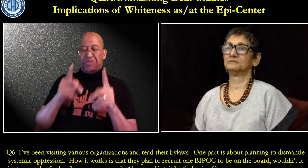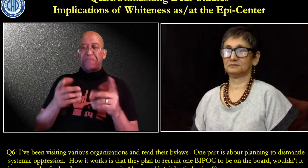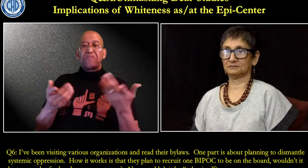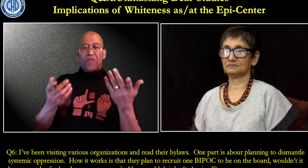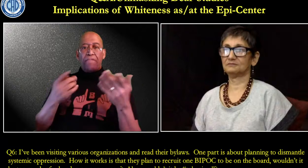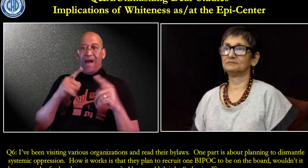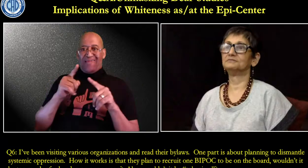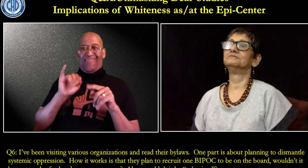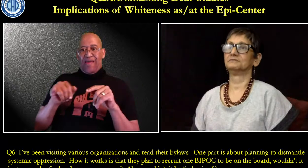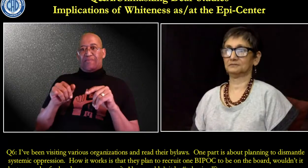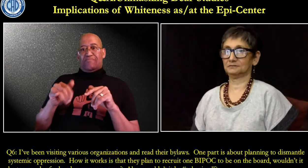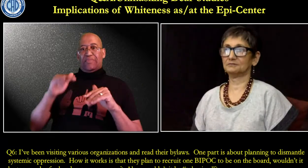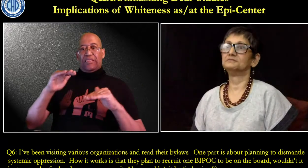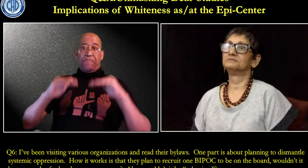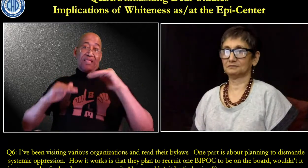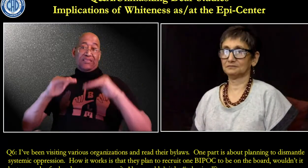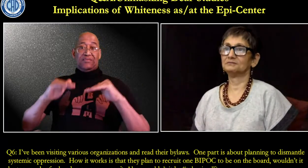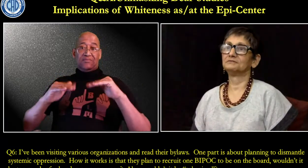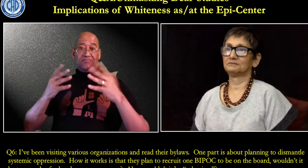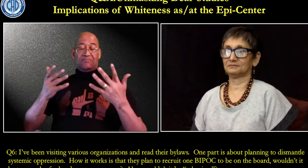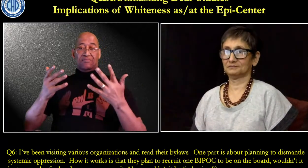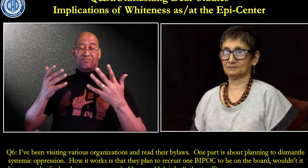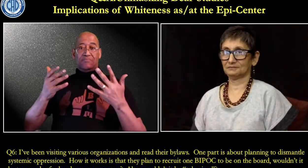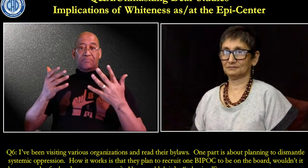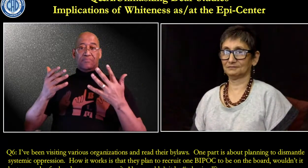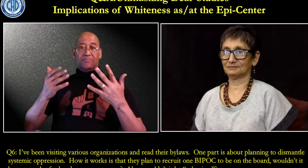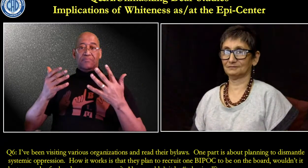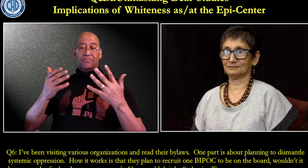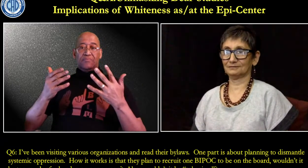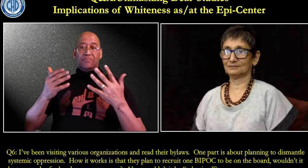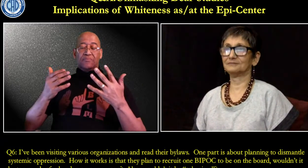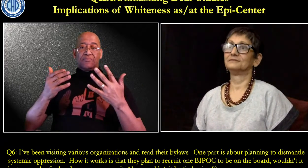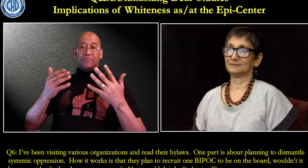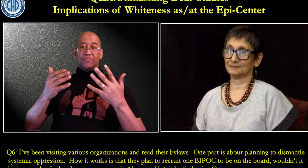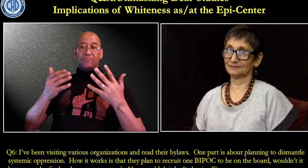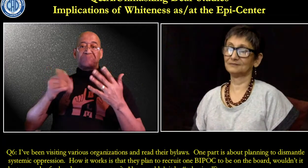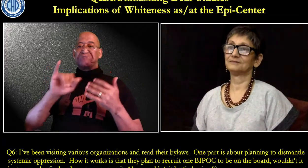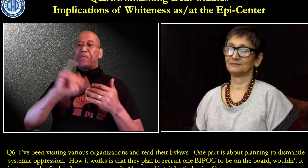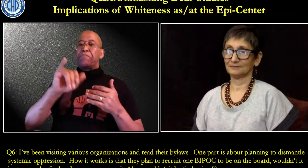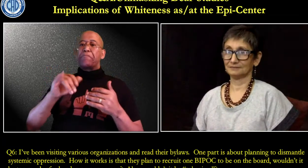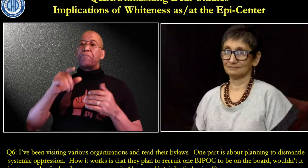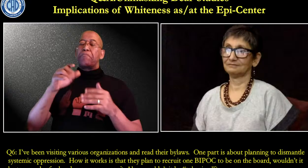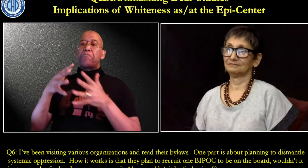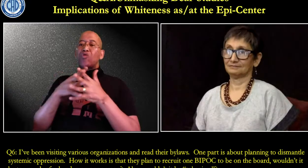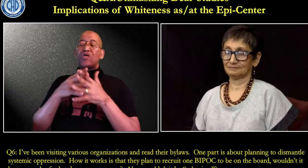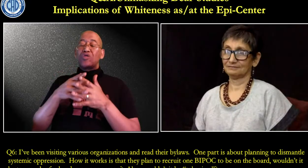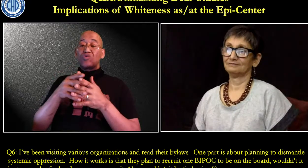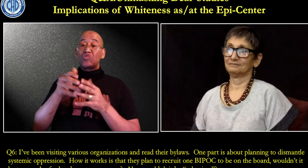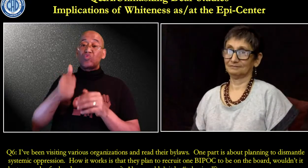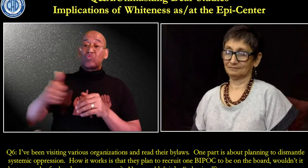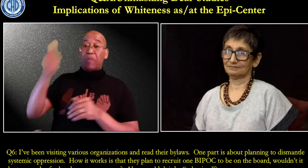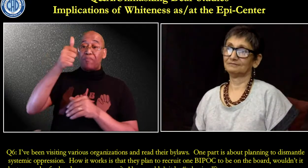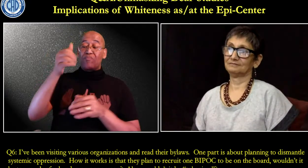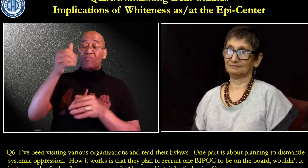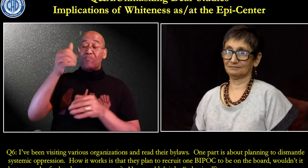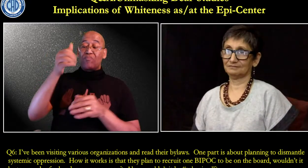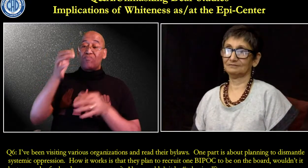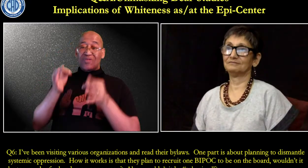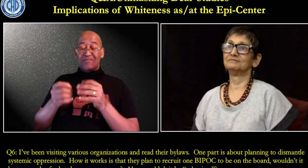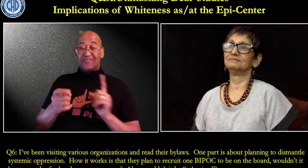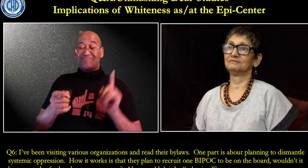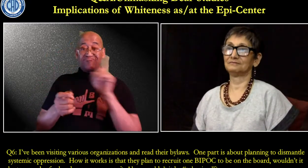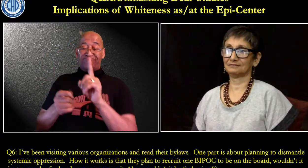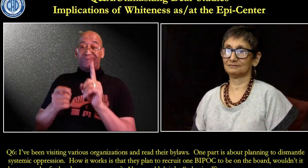nine, half and half, half BIPOC, half the other race. There needs to be a balance. For example,